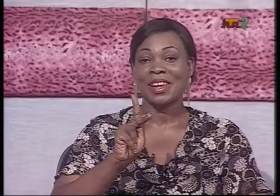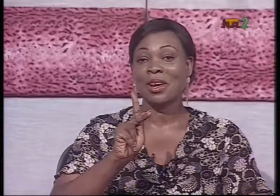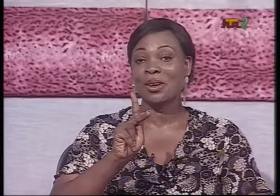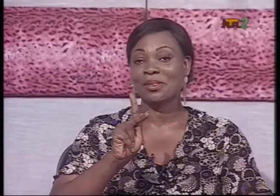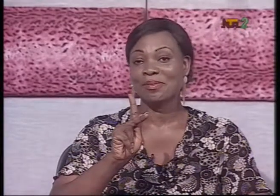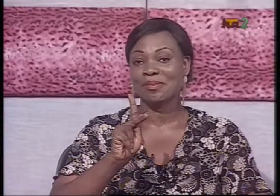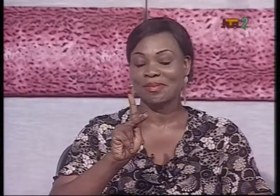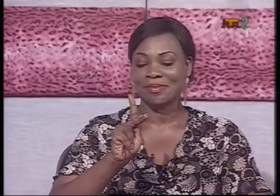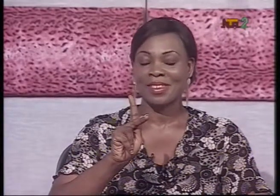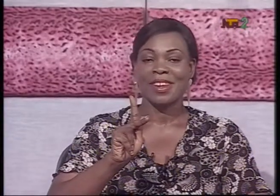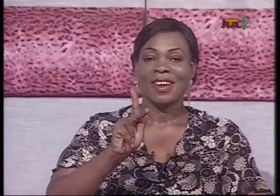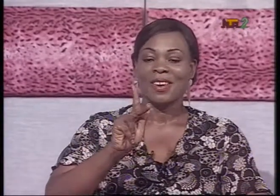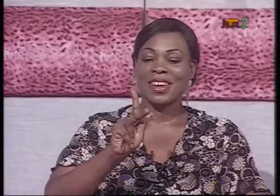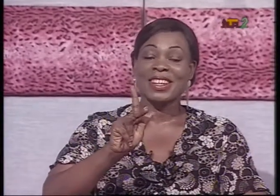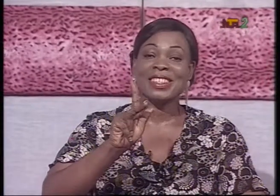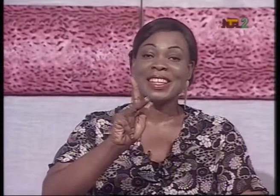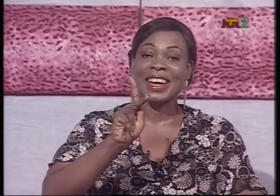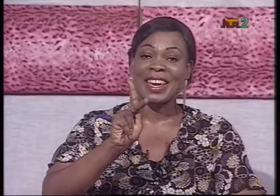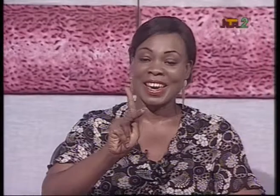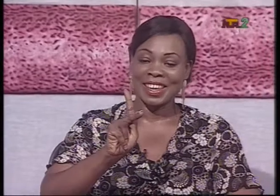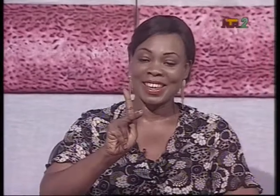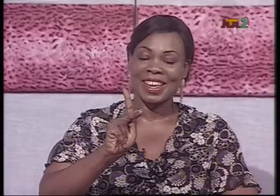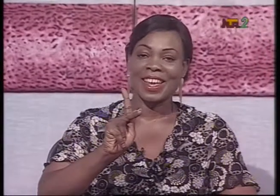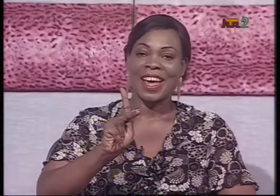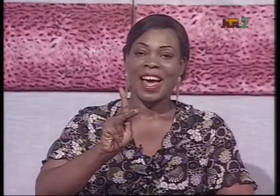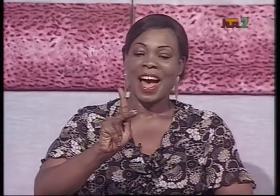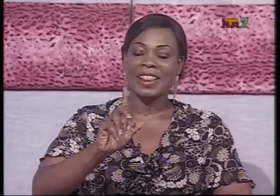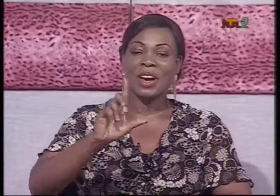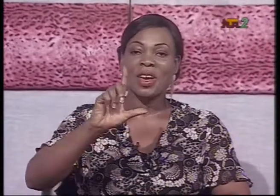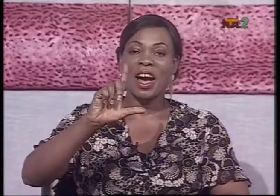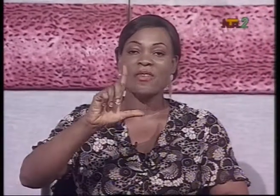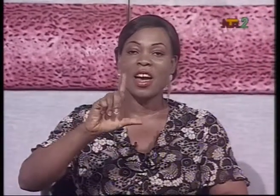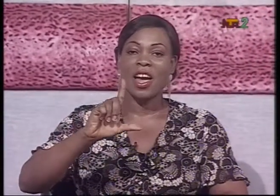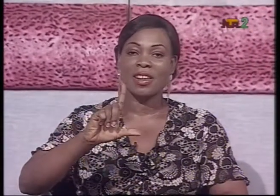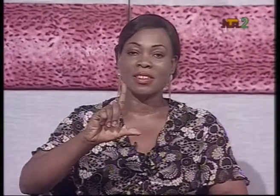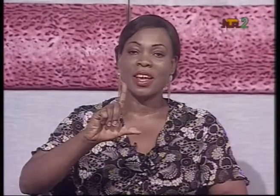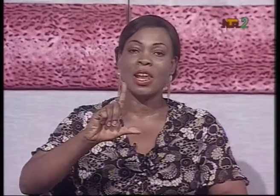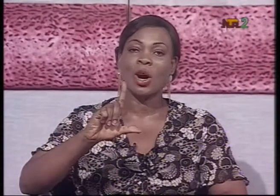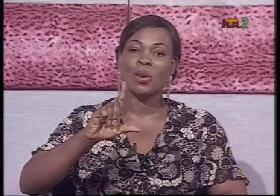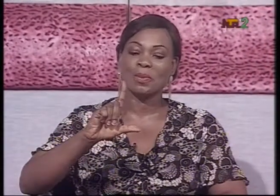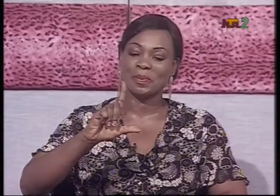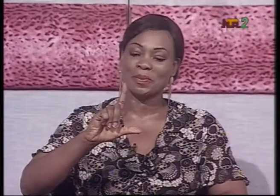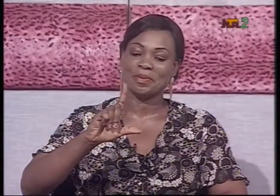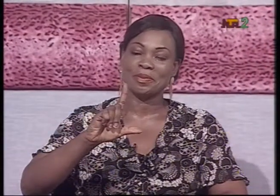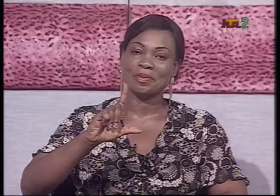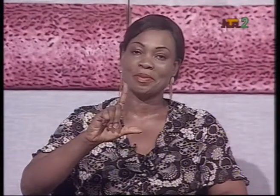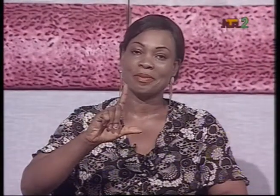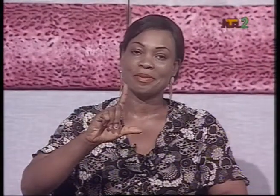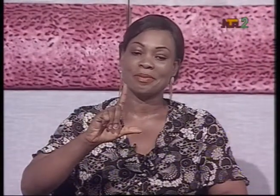Hello? Okay, this is letter K. And then we have L. Hello? I said my